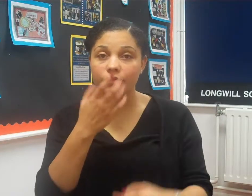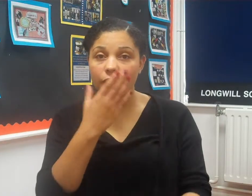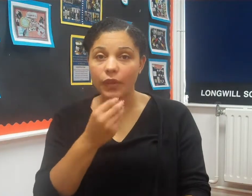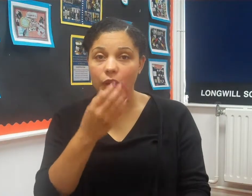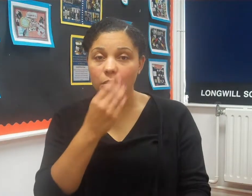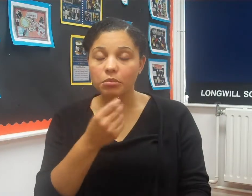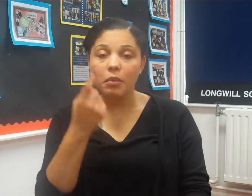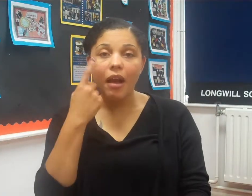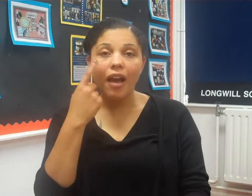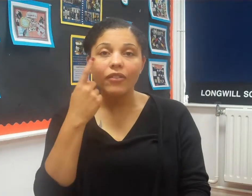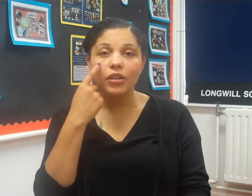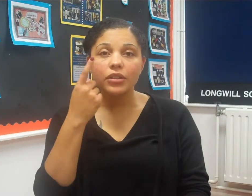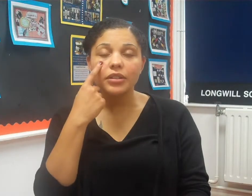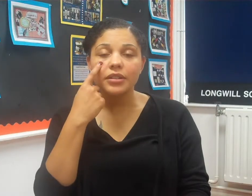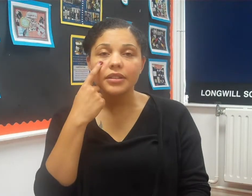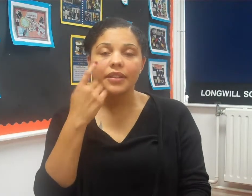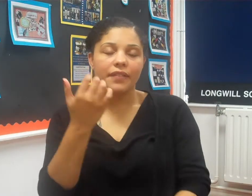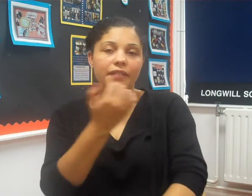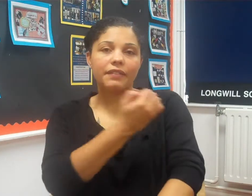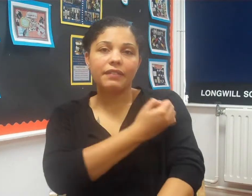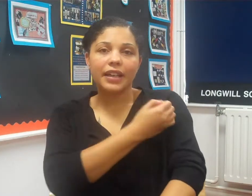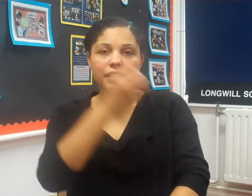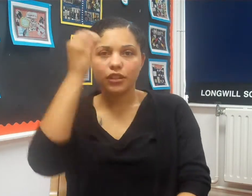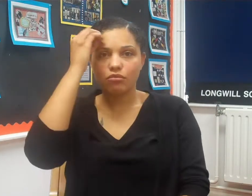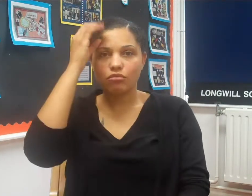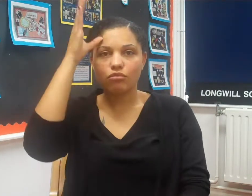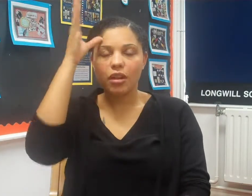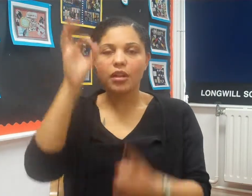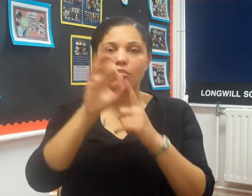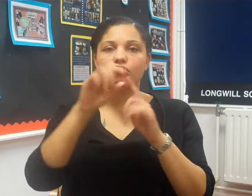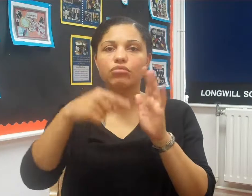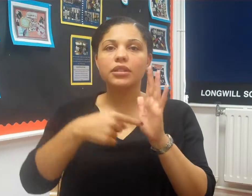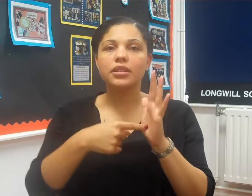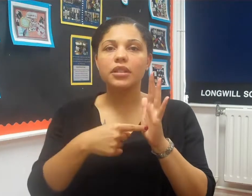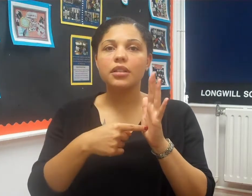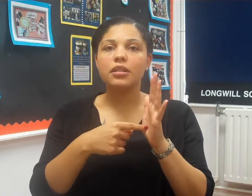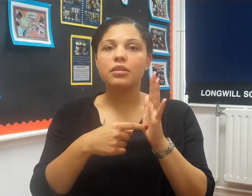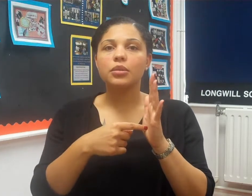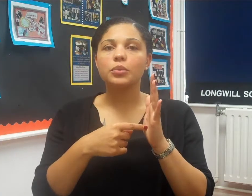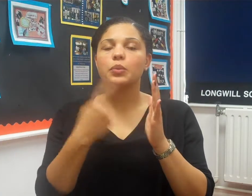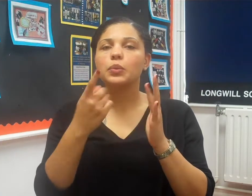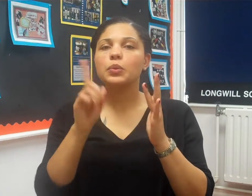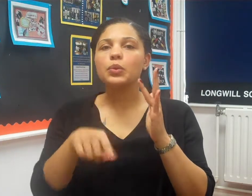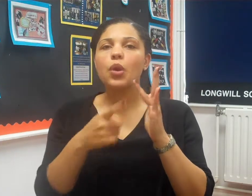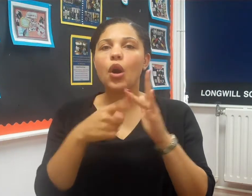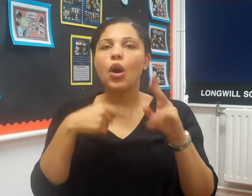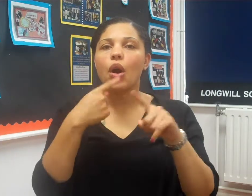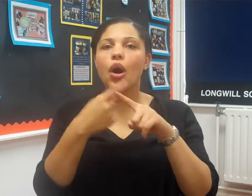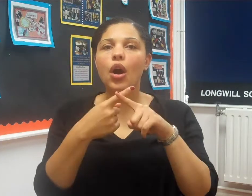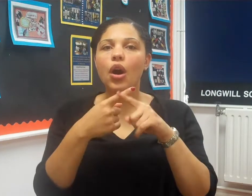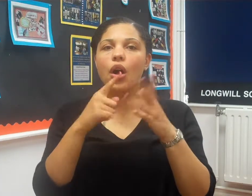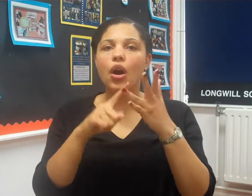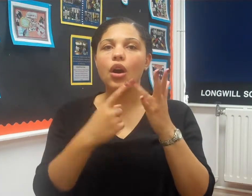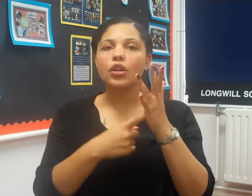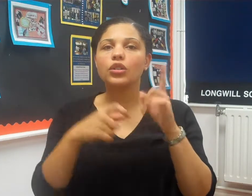If you'd like to know more about flu, please look up the Vaccine Knowledge Project by Oxford University, Public Health